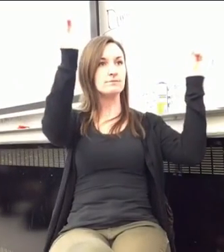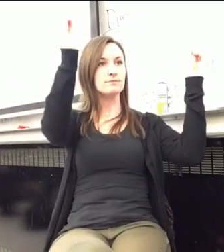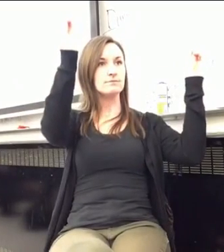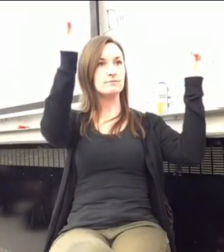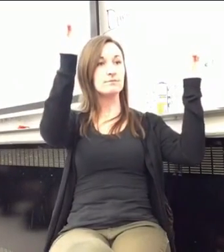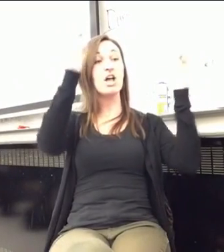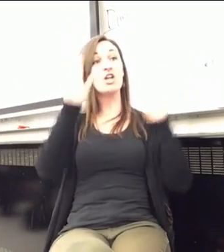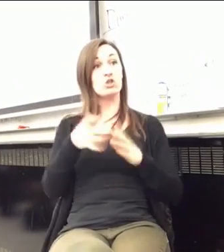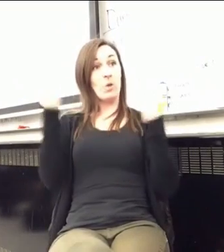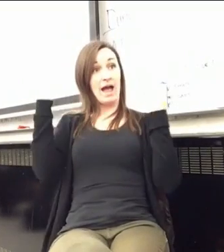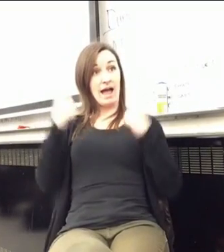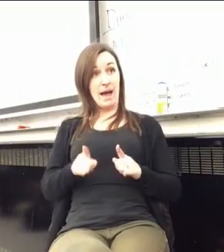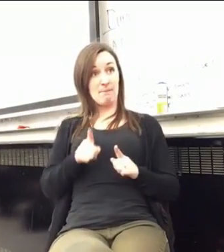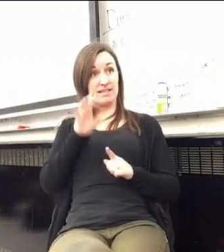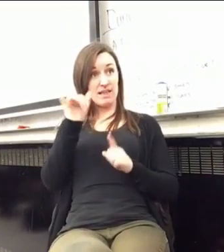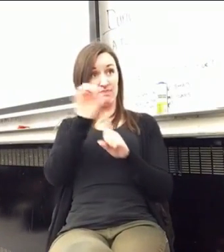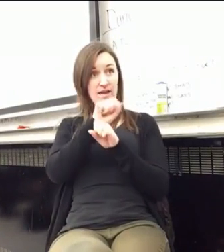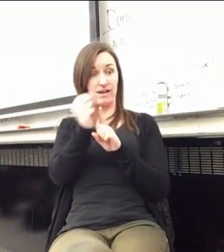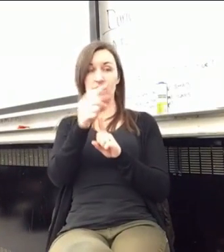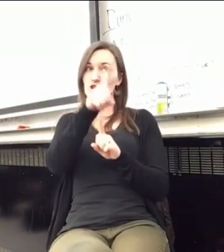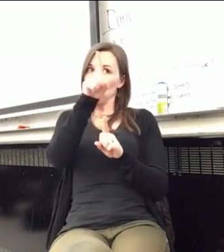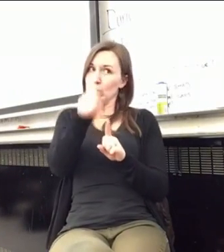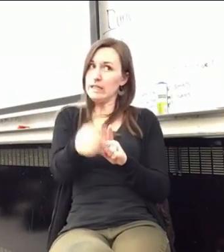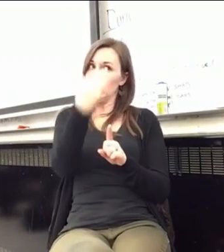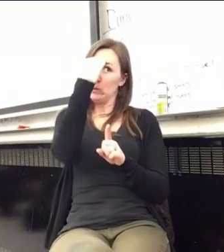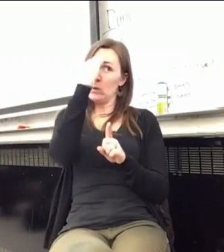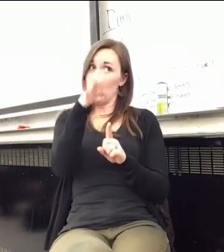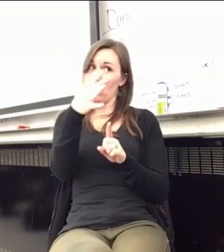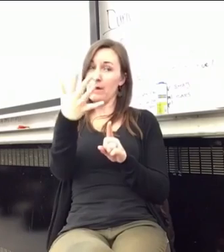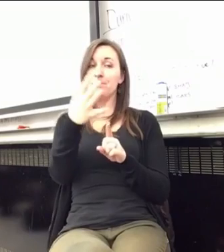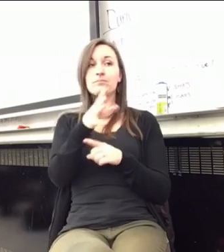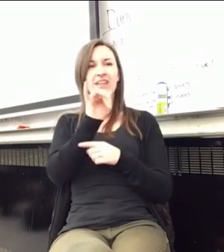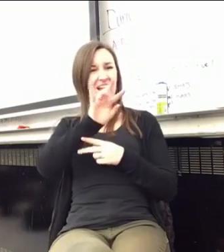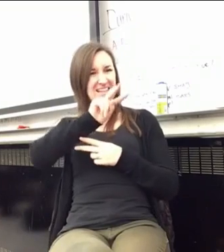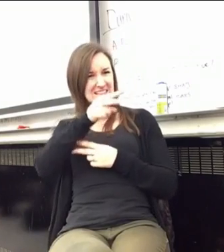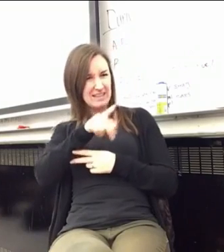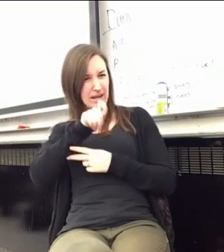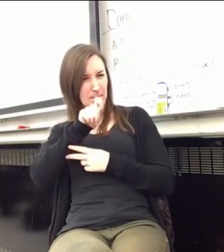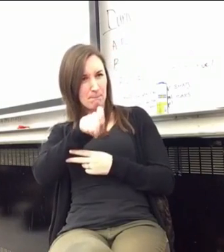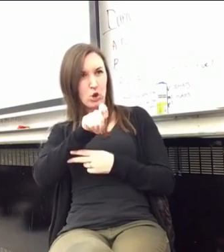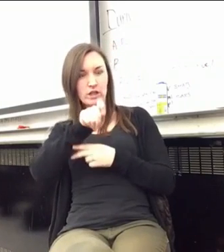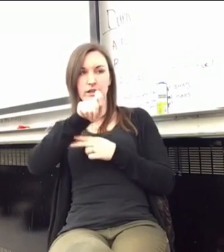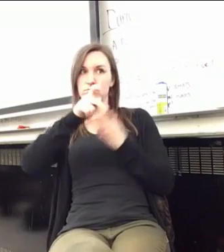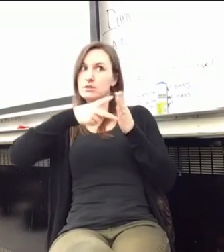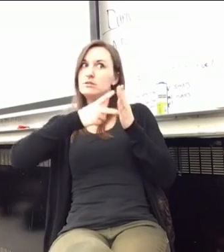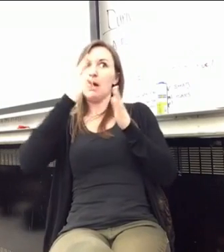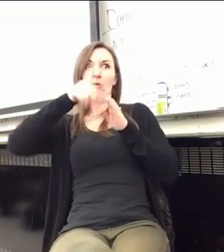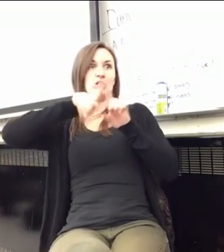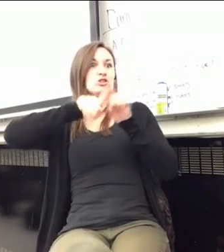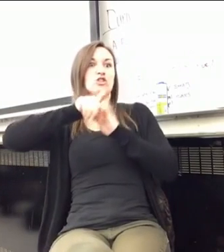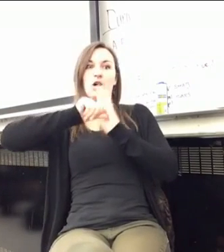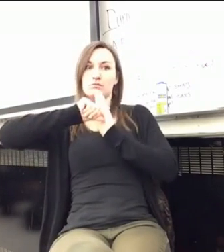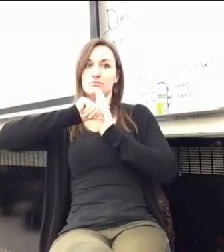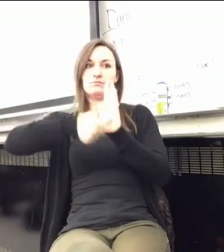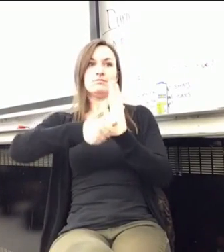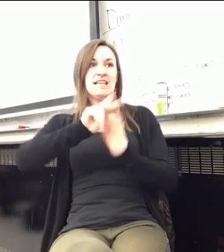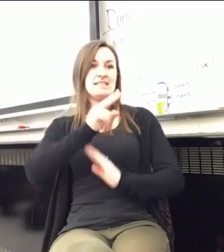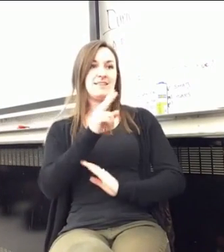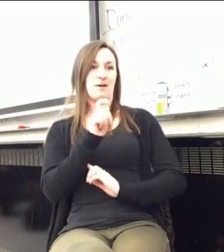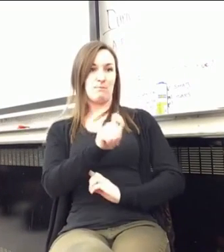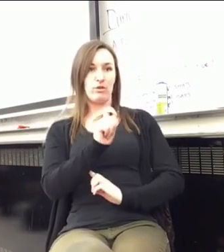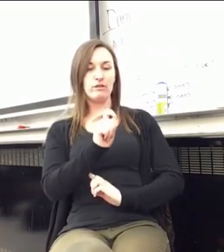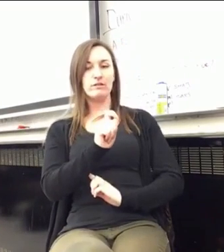to happen in this case, so what you need to know is that second bullet is a double-starred bullet, is the second